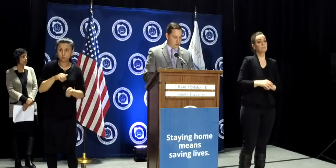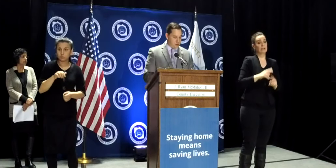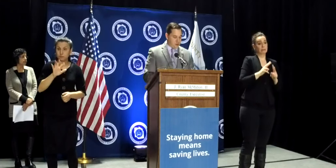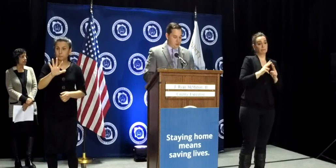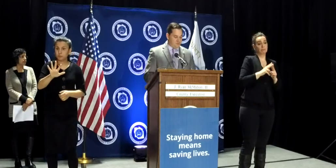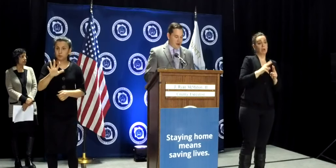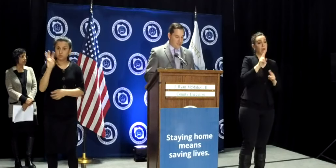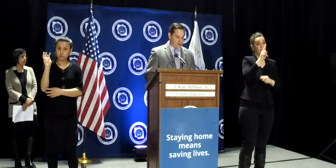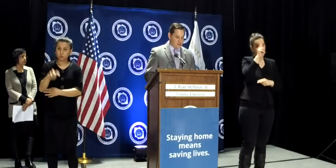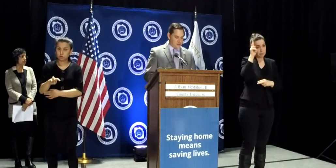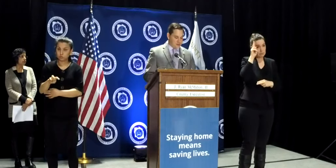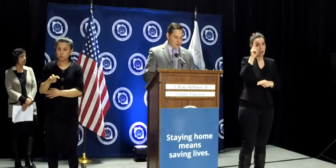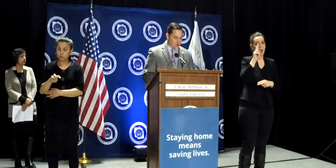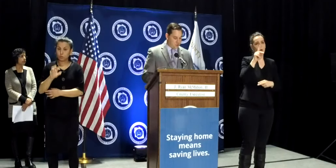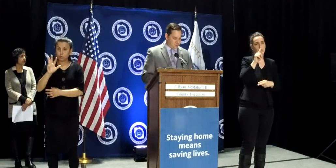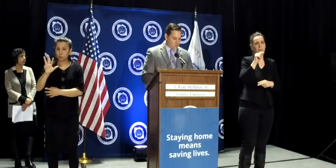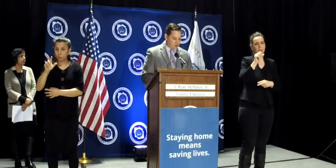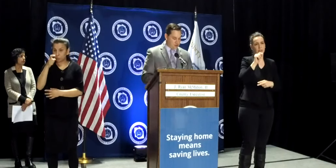administered.